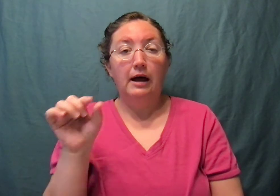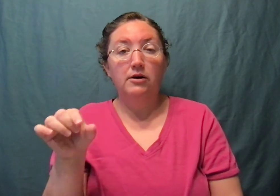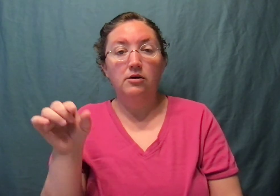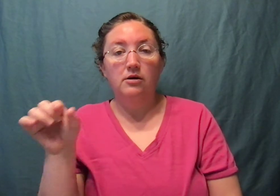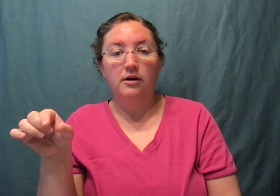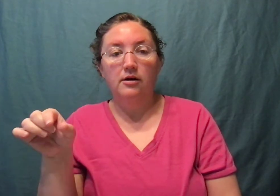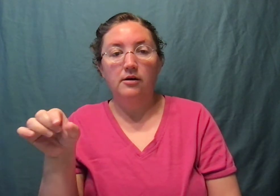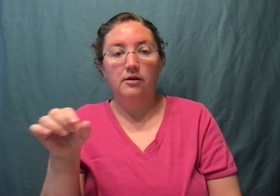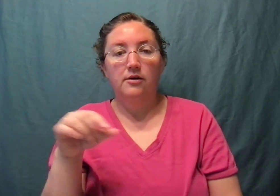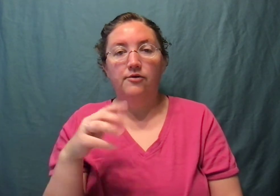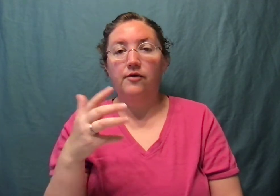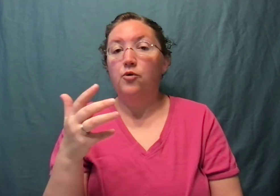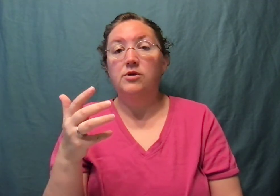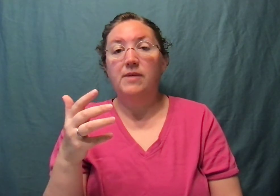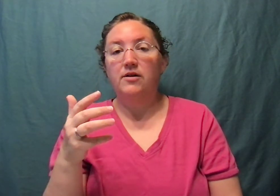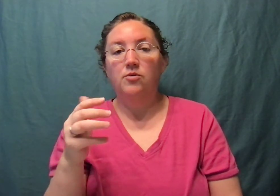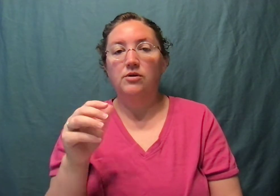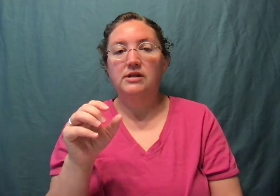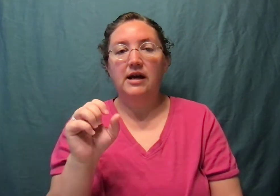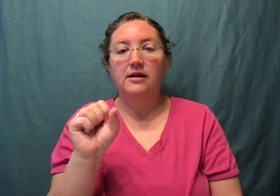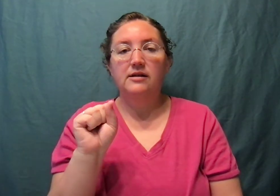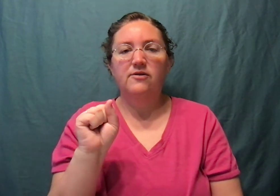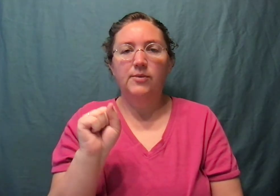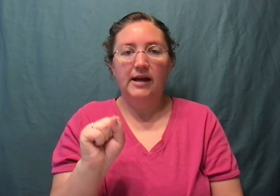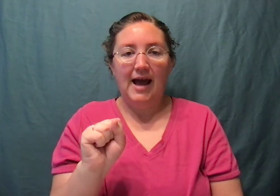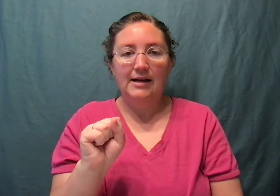letter. If we're spelling the word stand, instead of doing